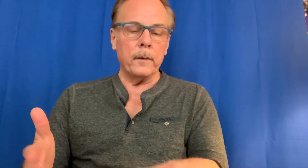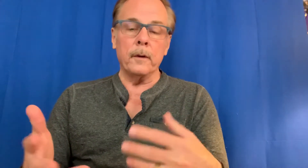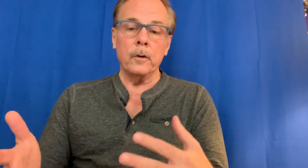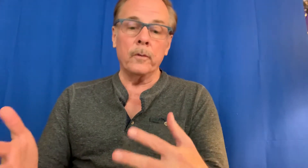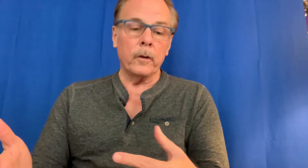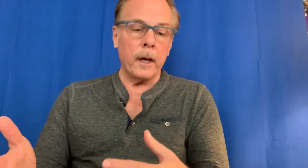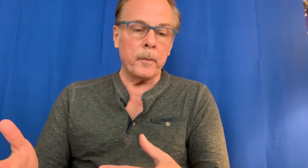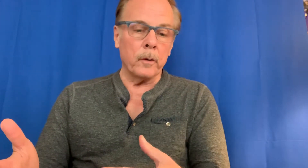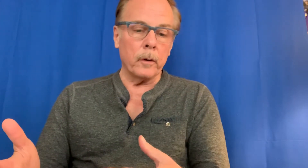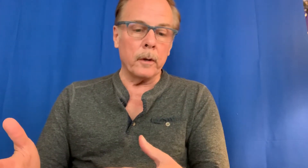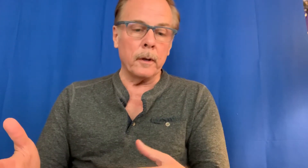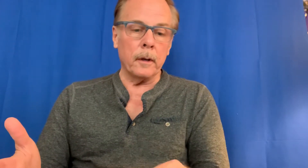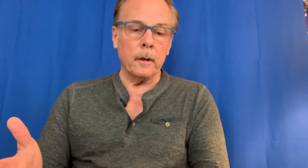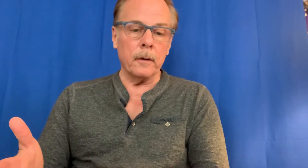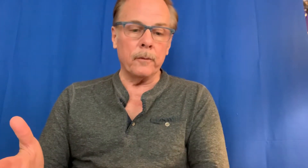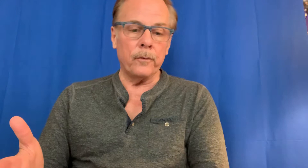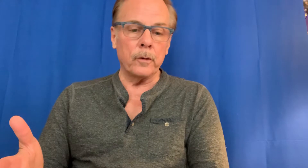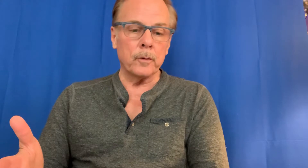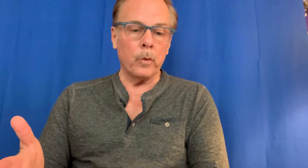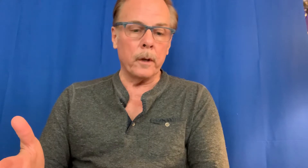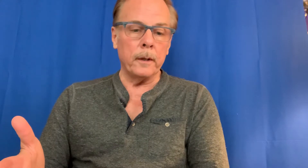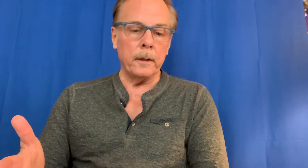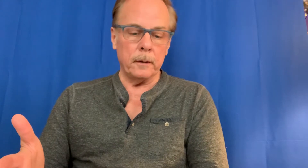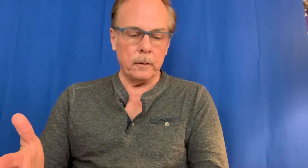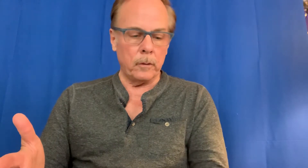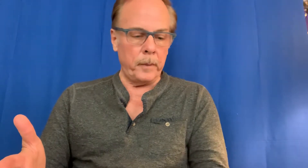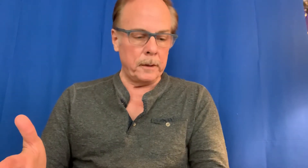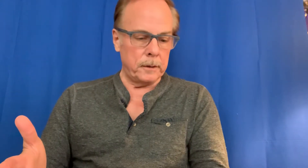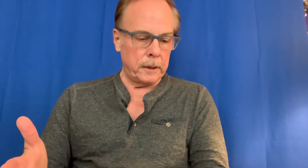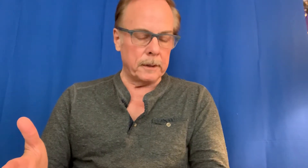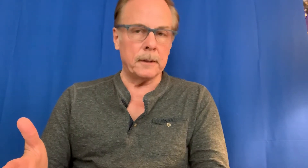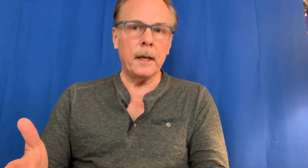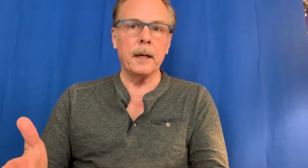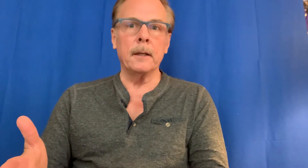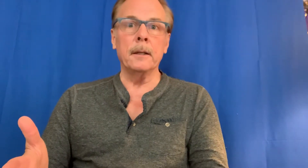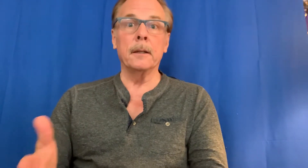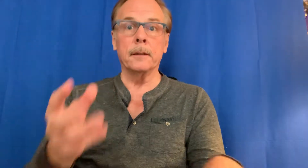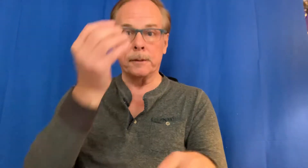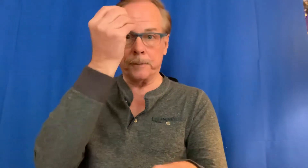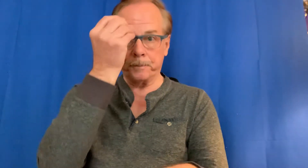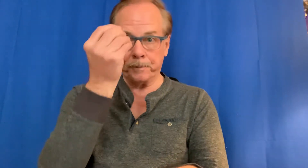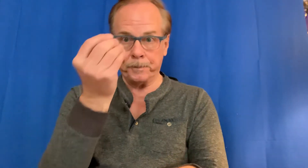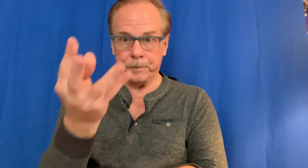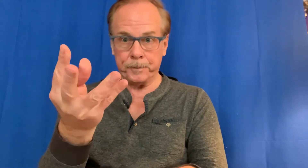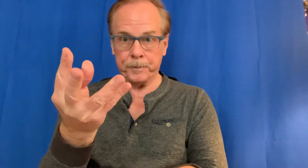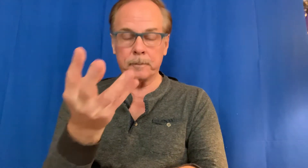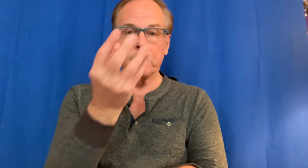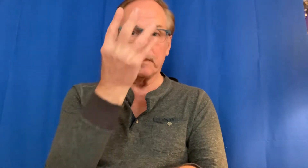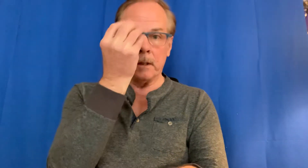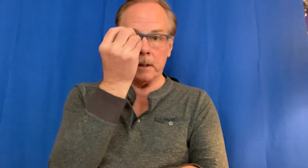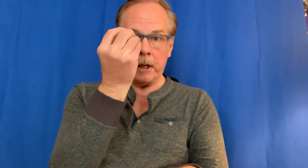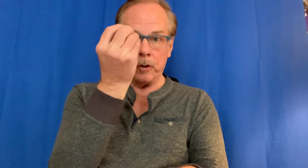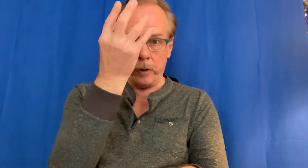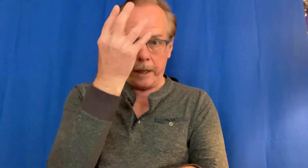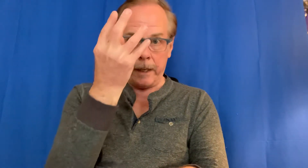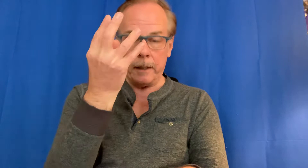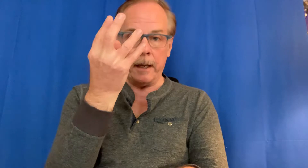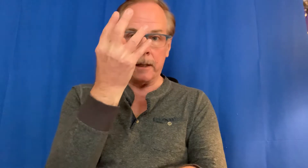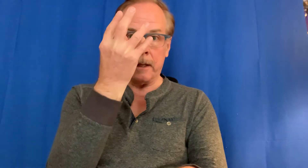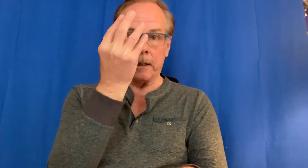new vocabulary, first one on page 610 is taking your hand like